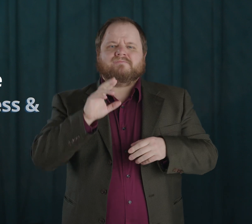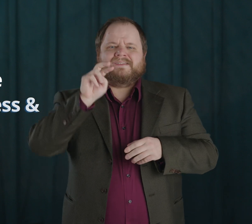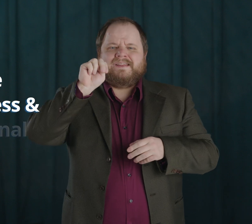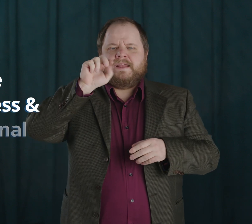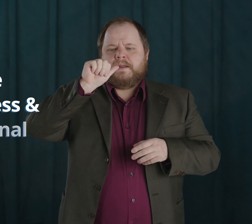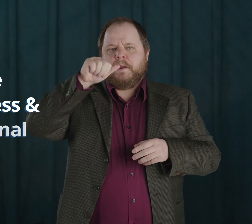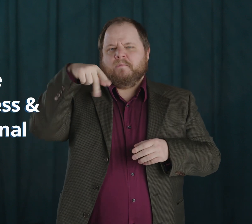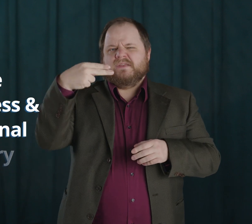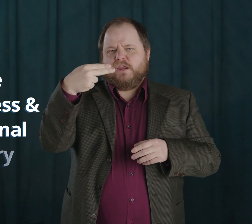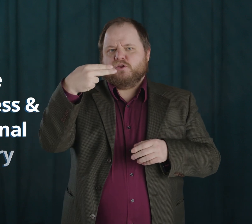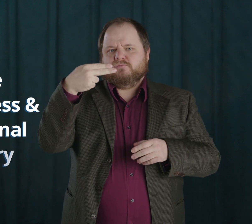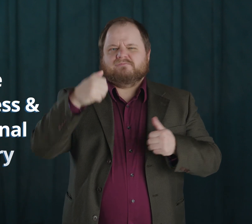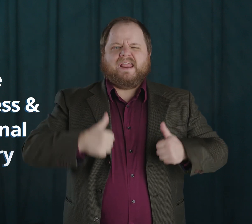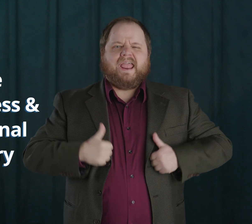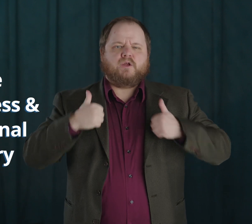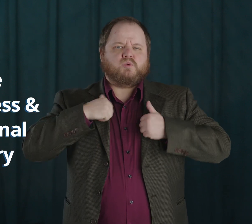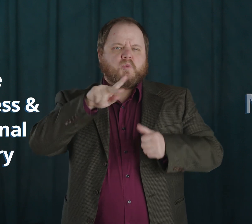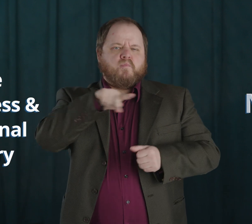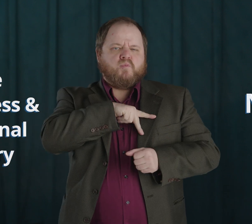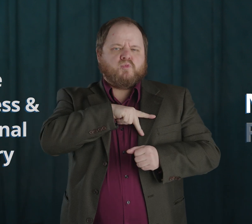and personal history, or NAF form.